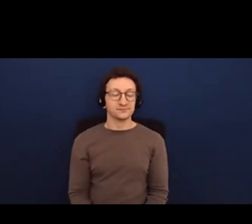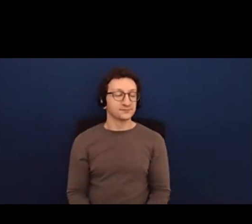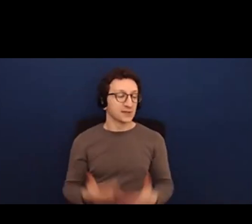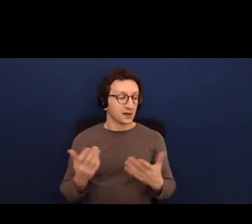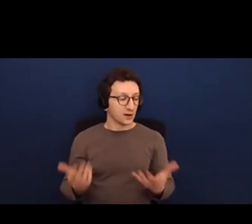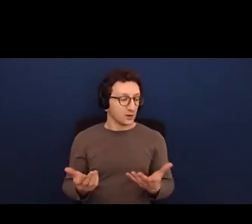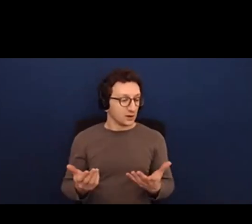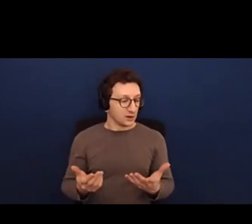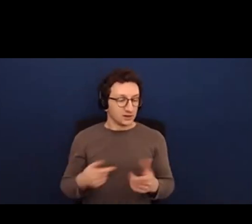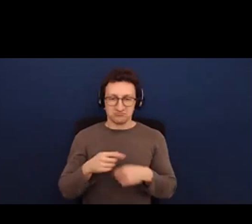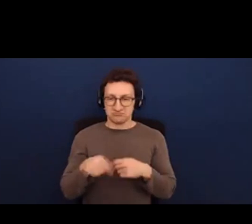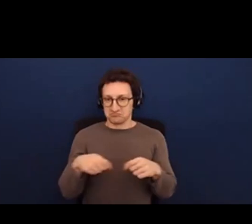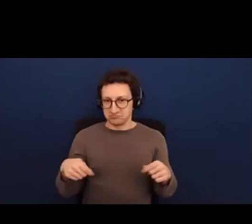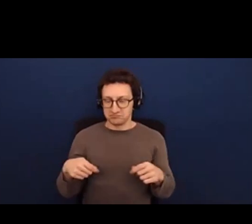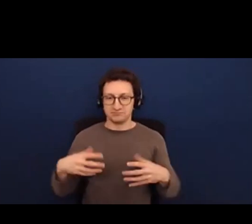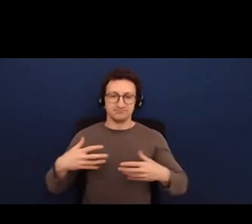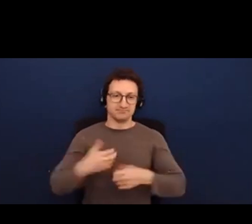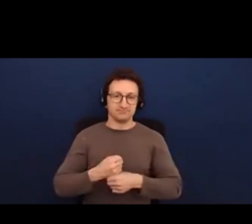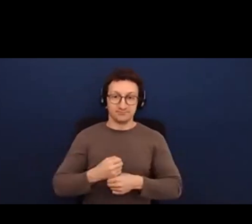he was also an internationalist.